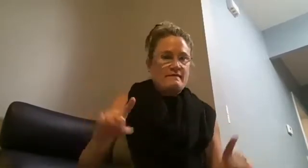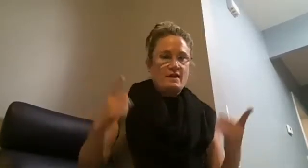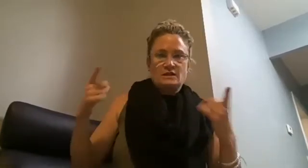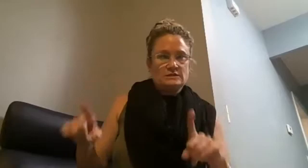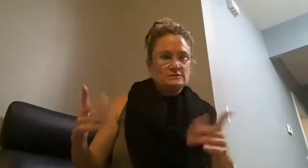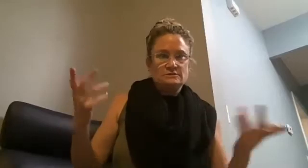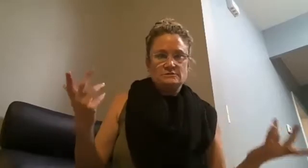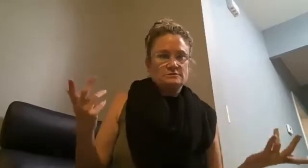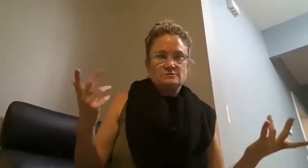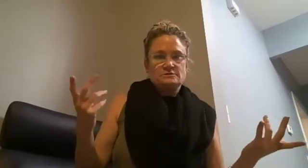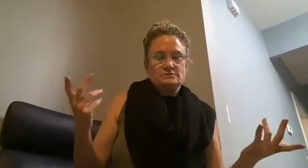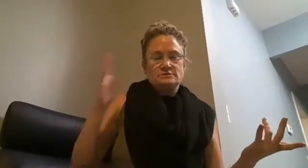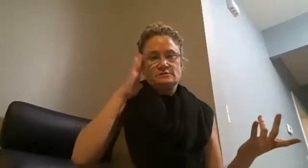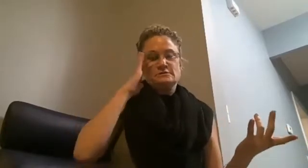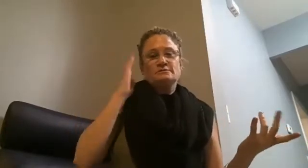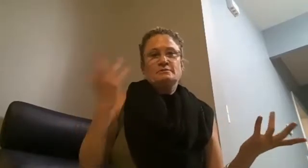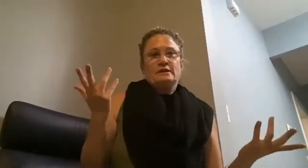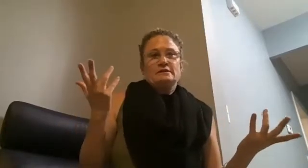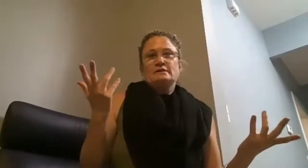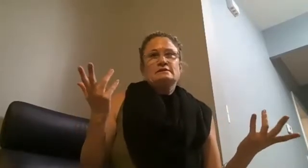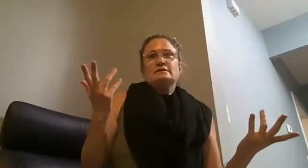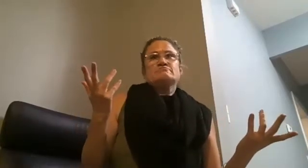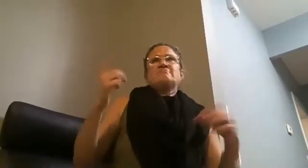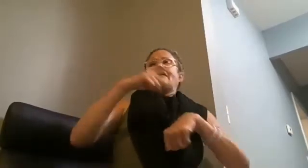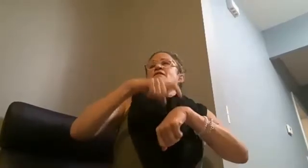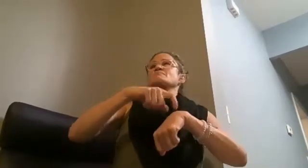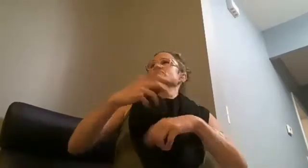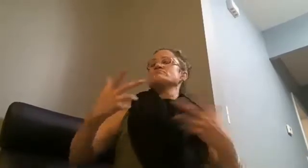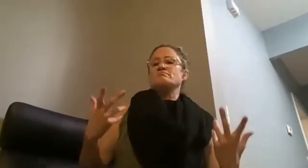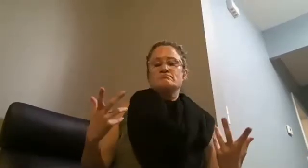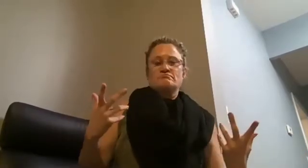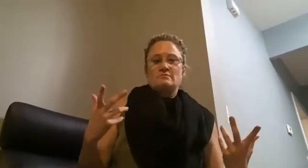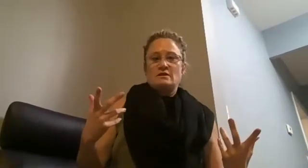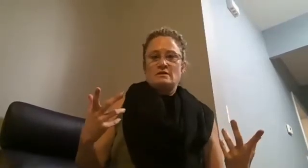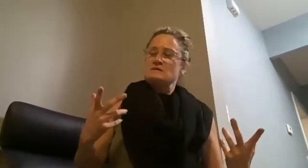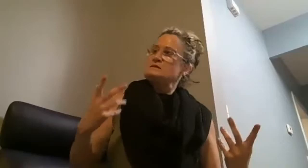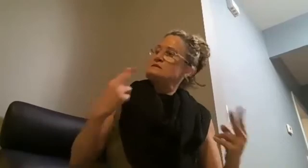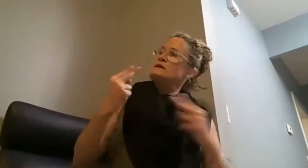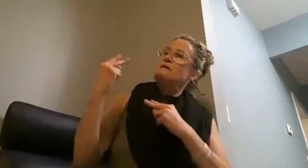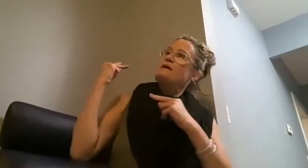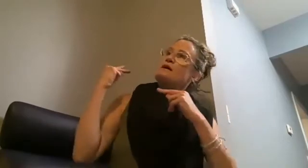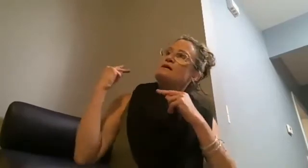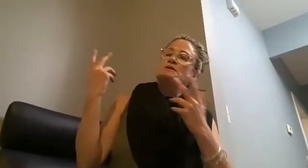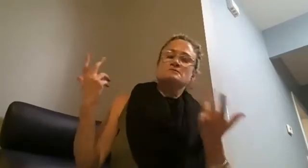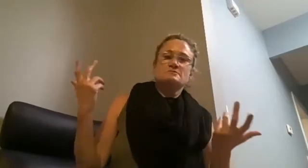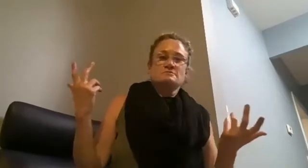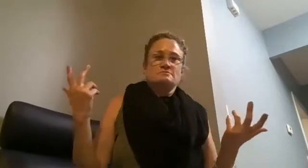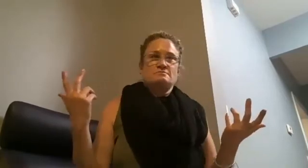as a result of that. But in this unguarded moment, he found himself wistfully thinking back on it and only able to think of what